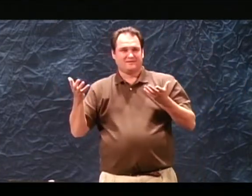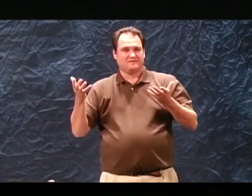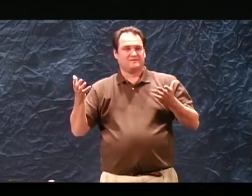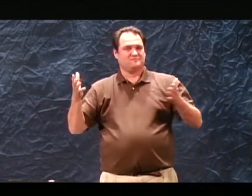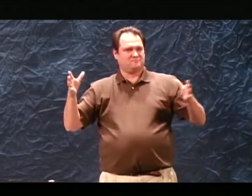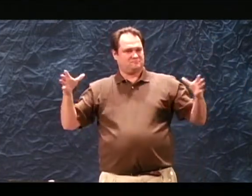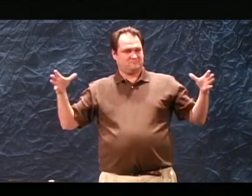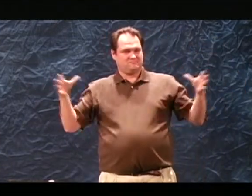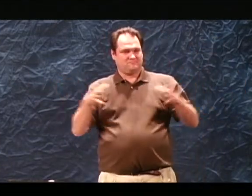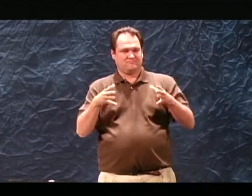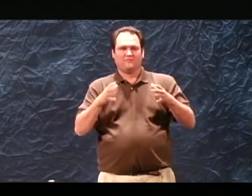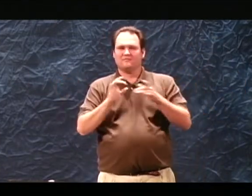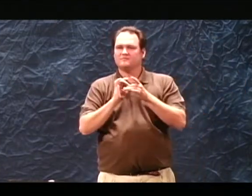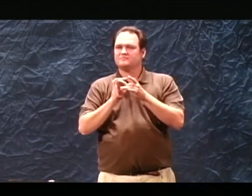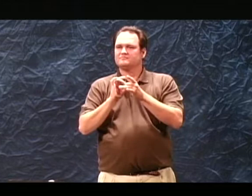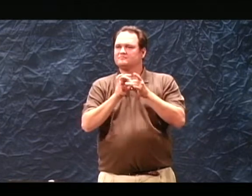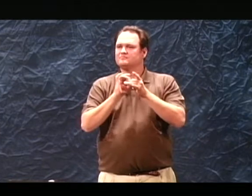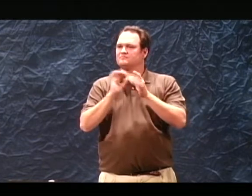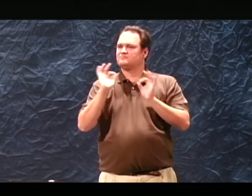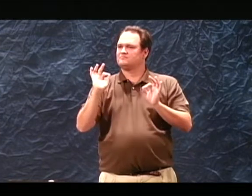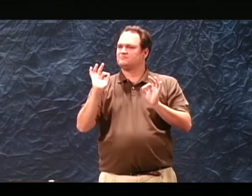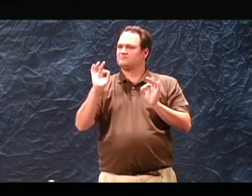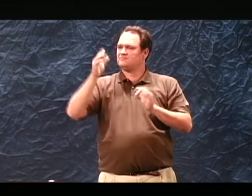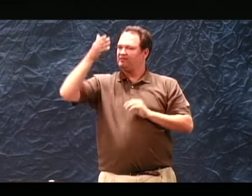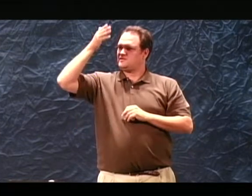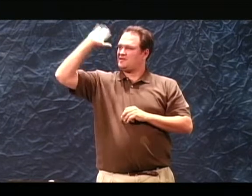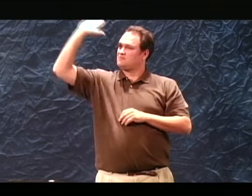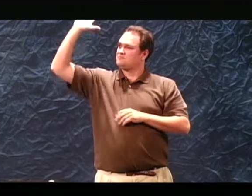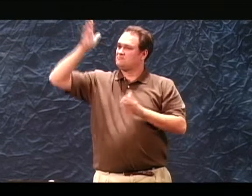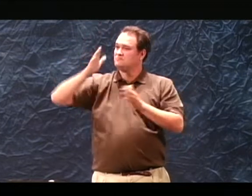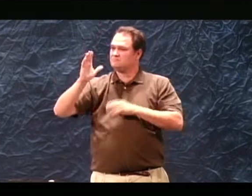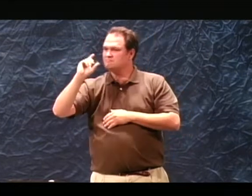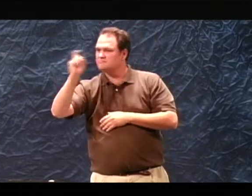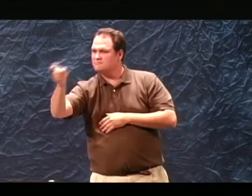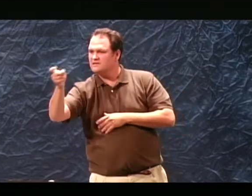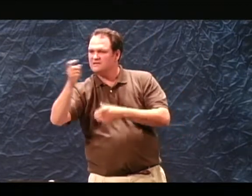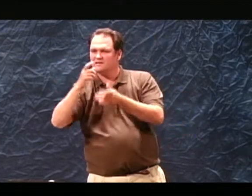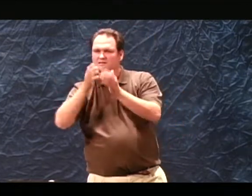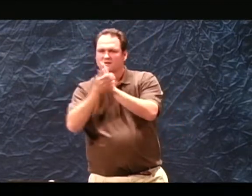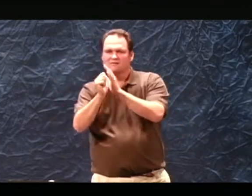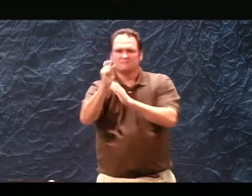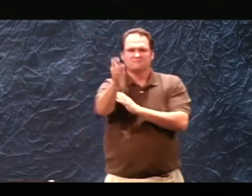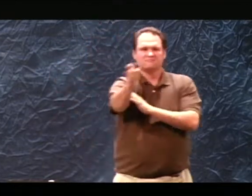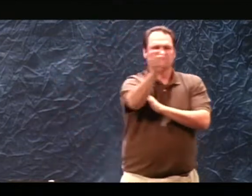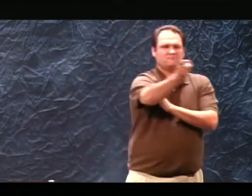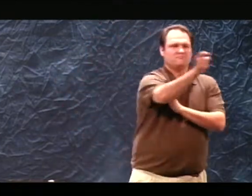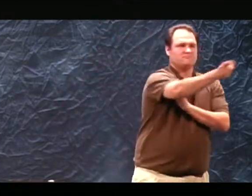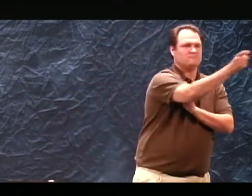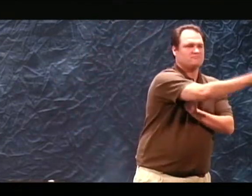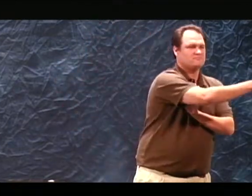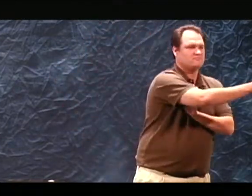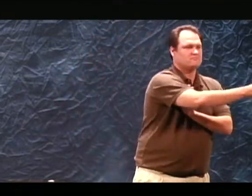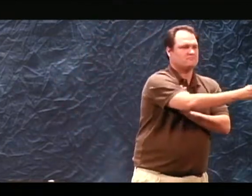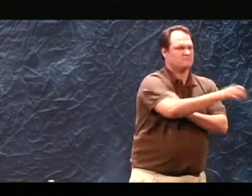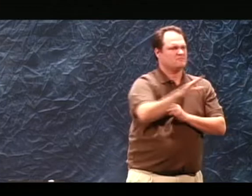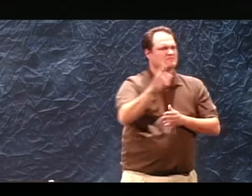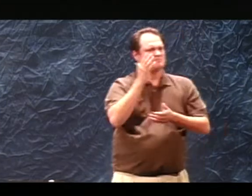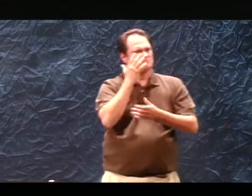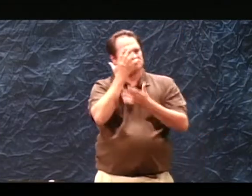body to work together in unity and god has arranged that by giving gifts to each one